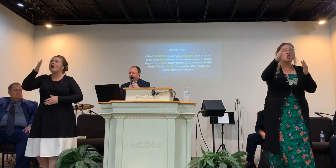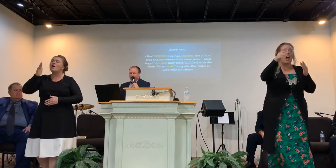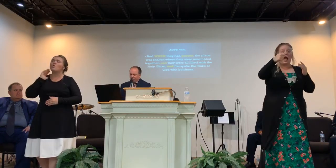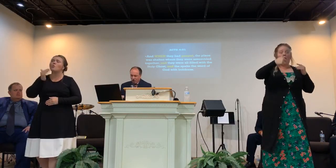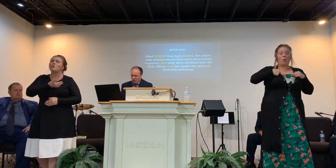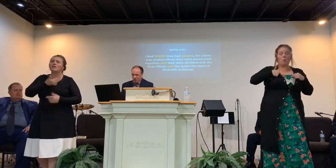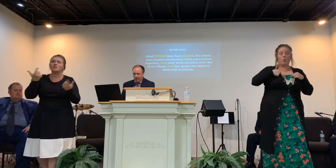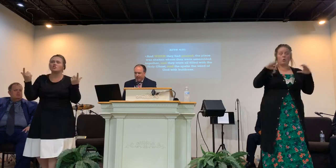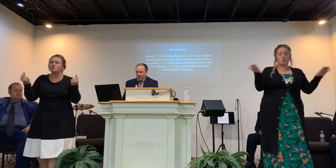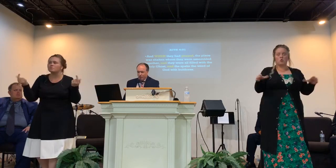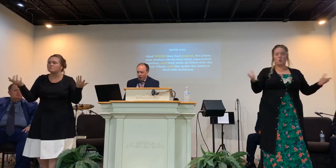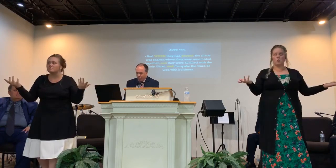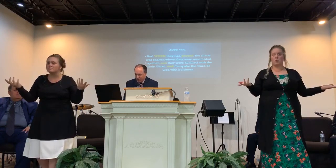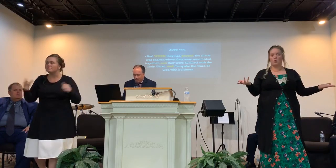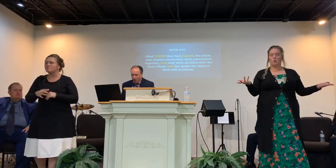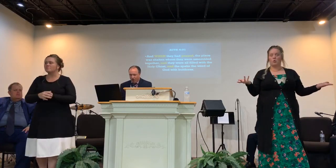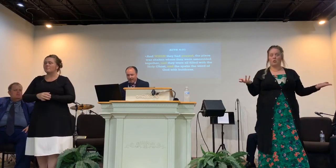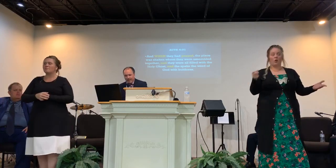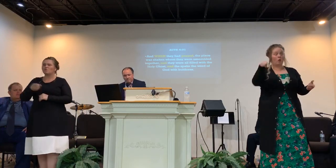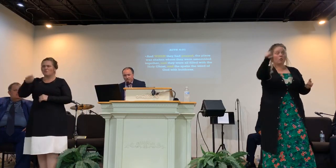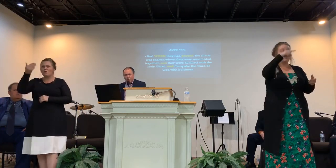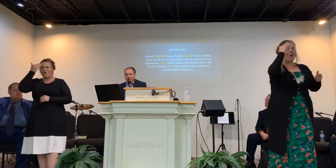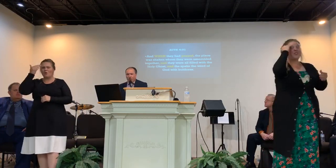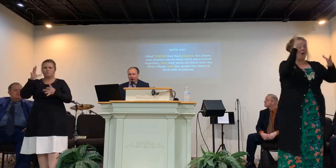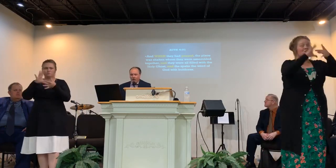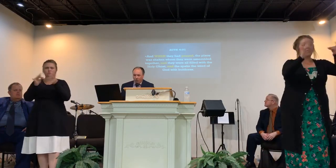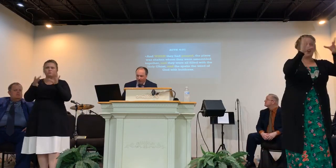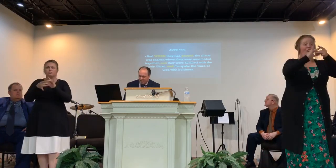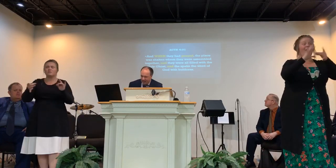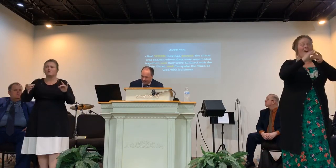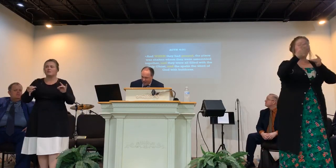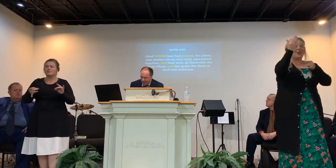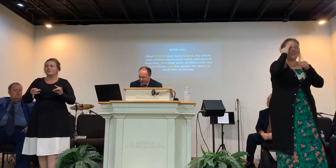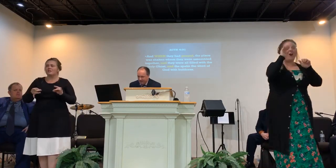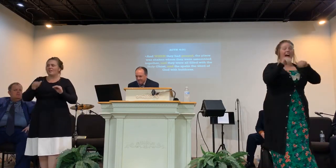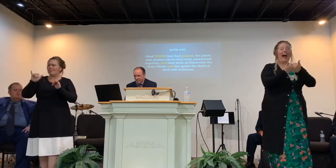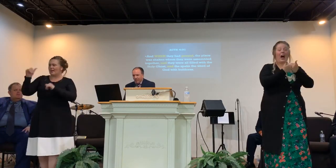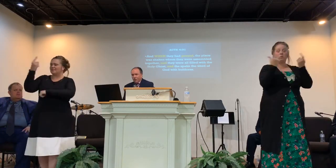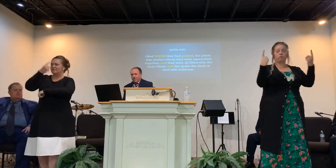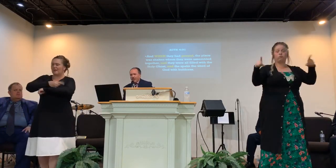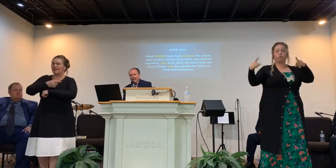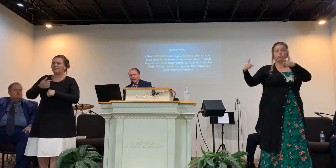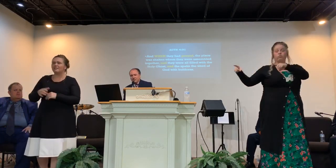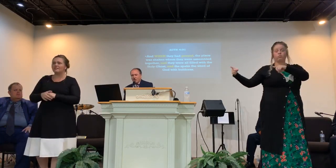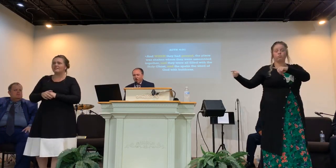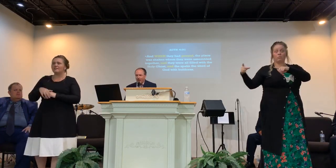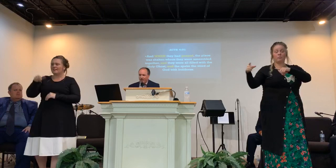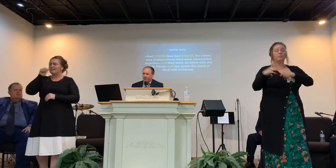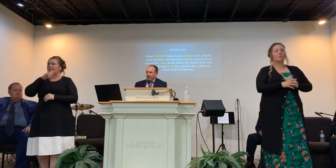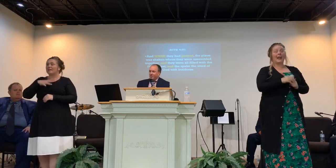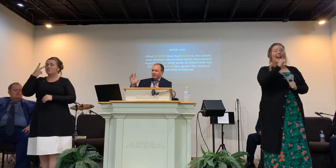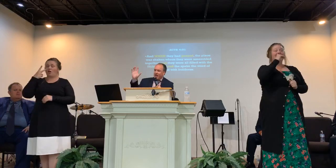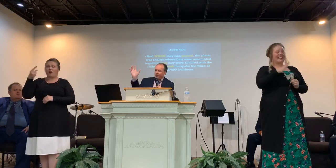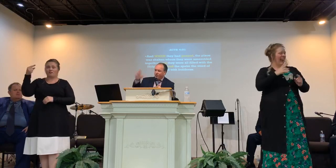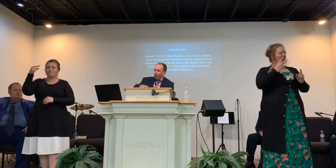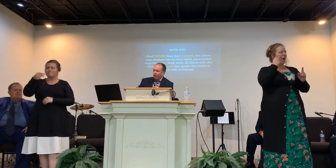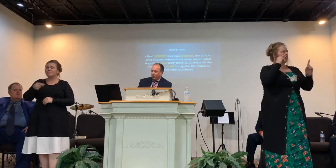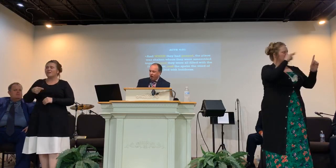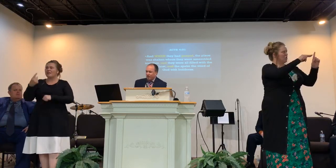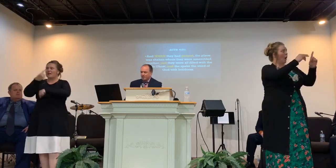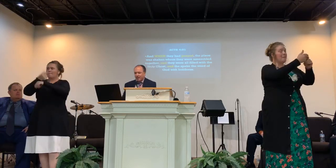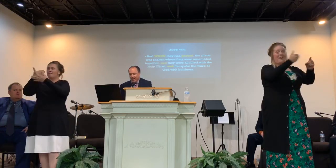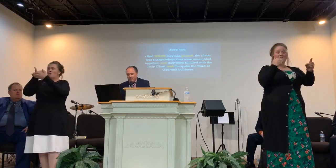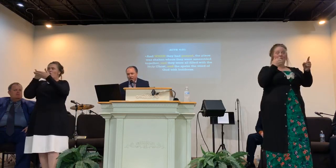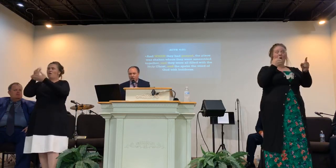we do?" You know the story. You know how it was that day. When that lady saw him the day before